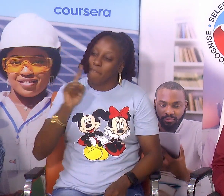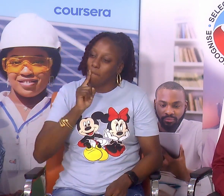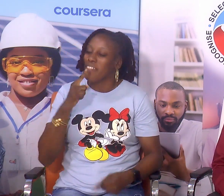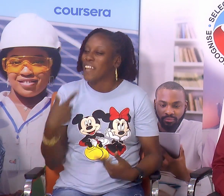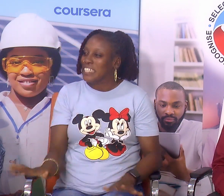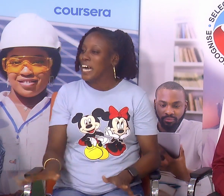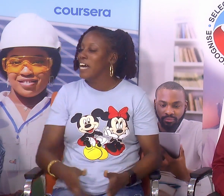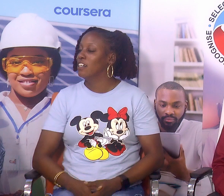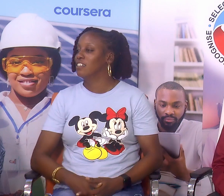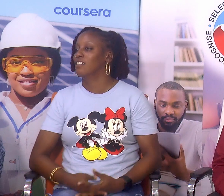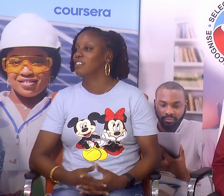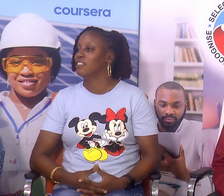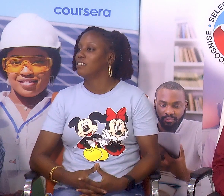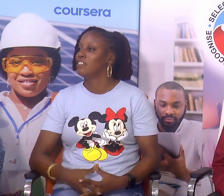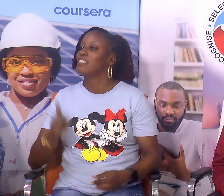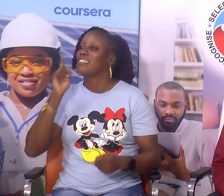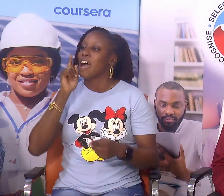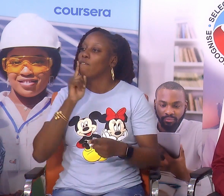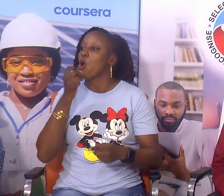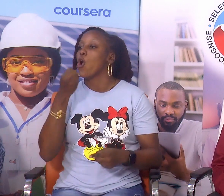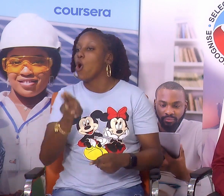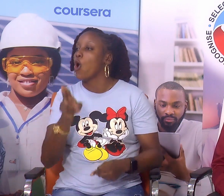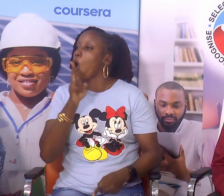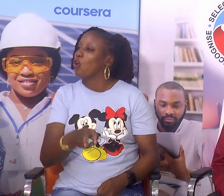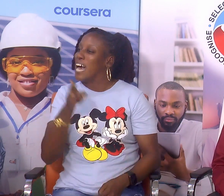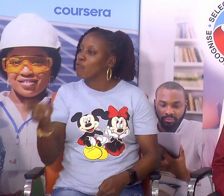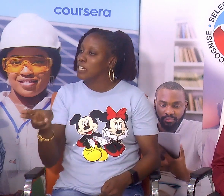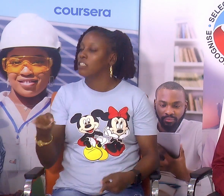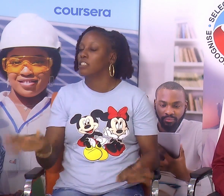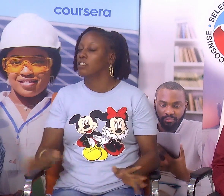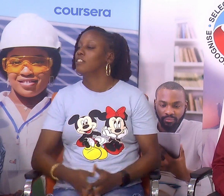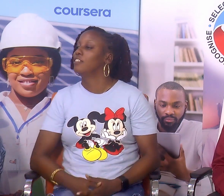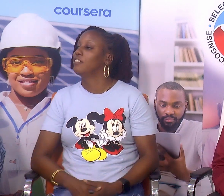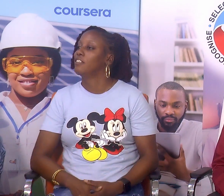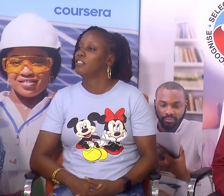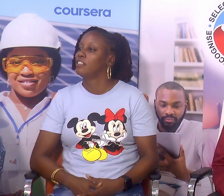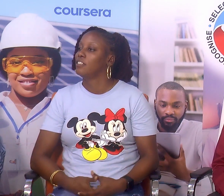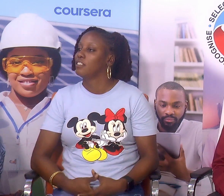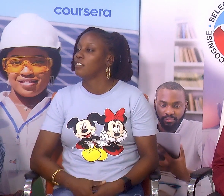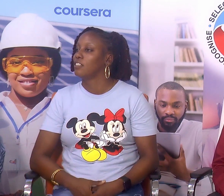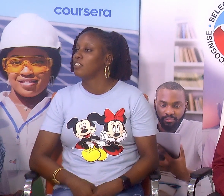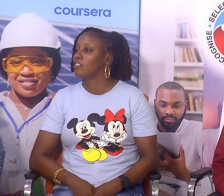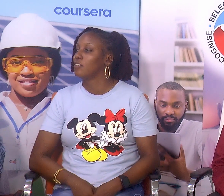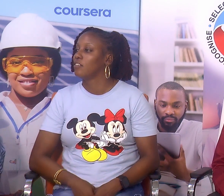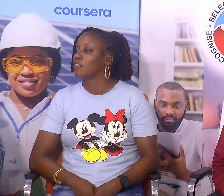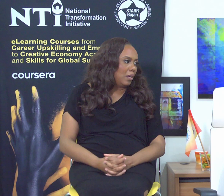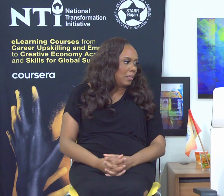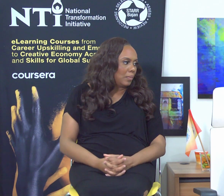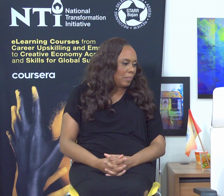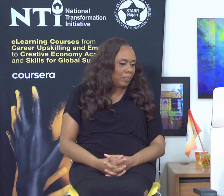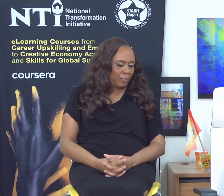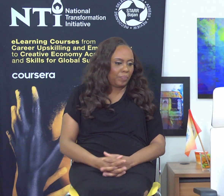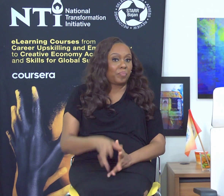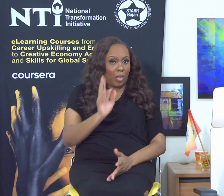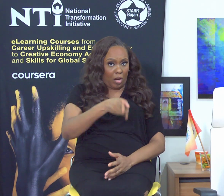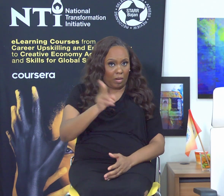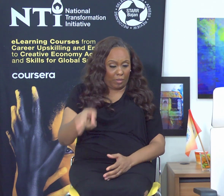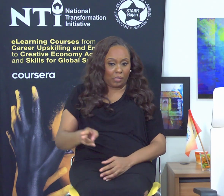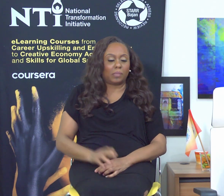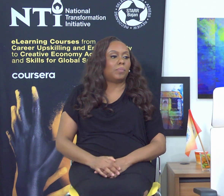People need to remember that, and that's it. Or hard of hearing. That is acceptable as well. Hard of